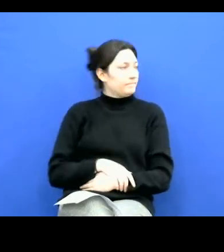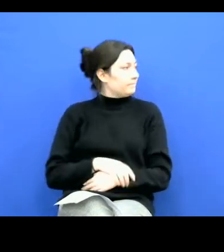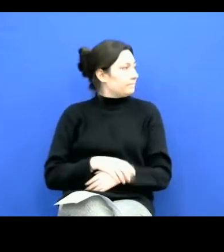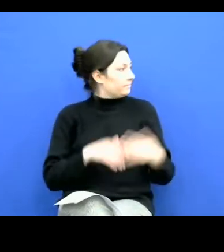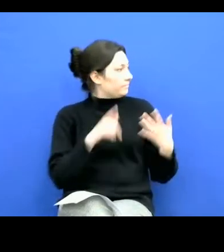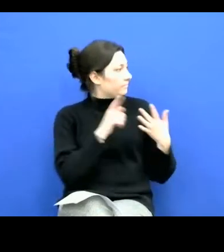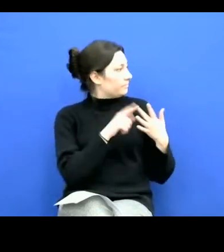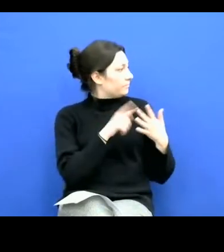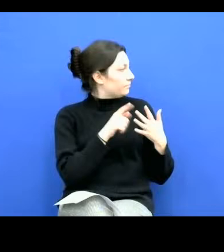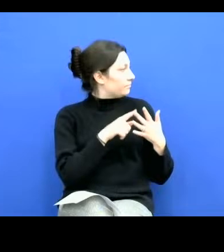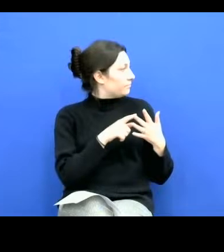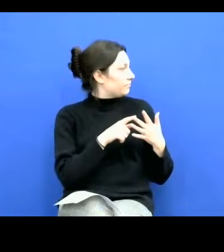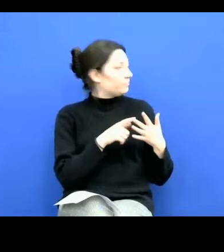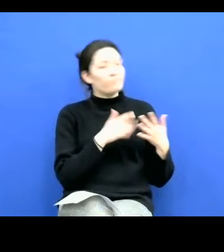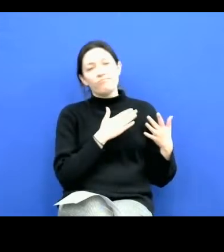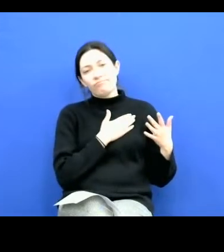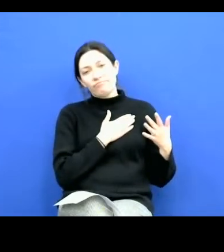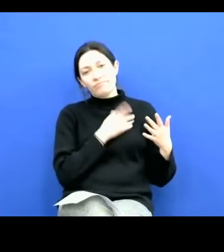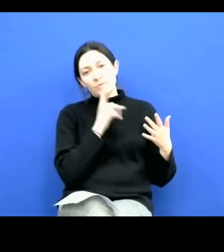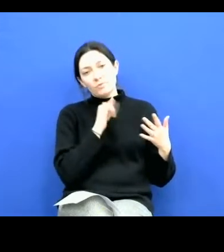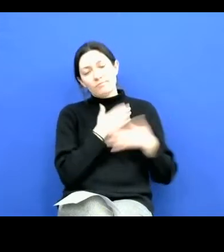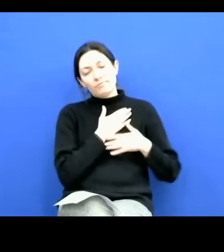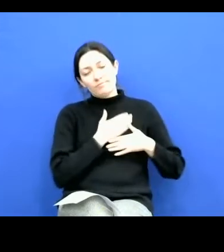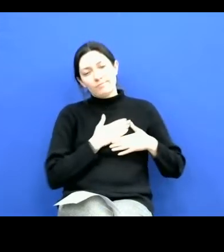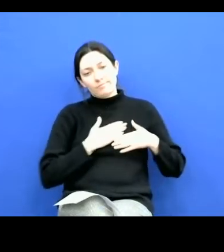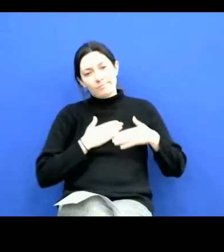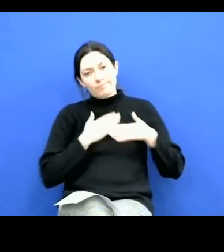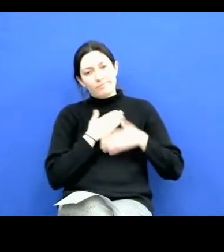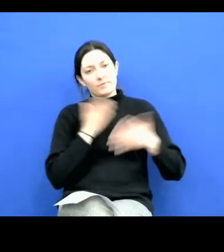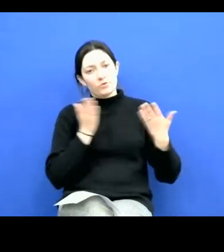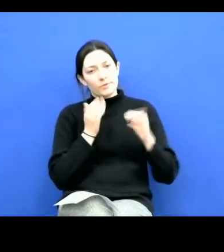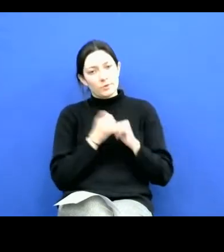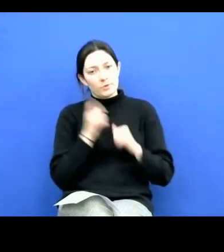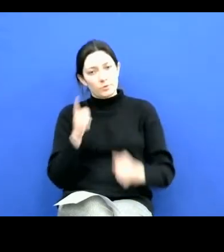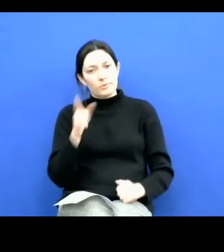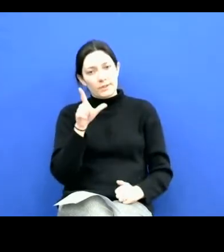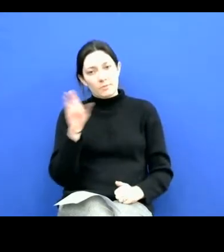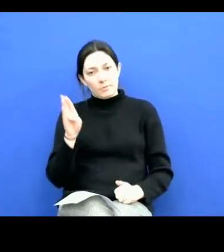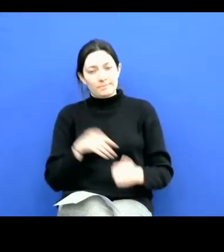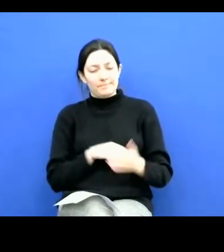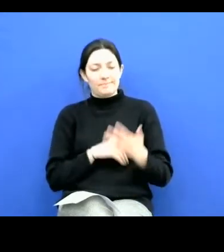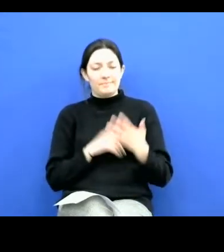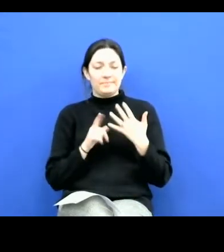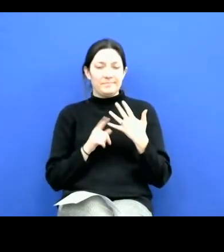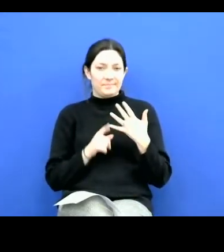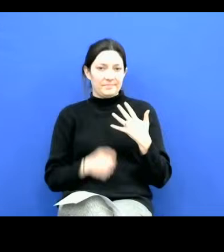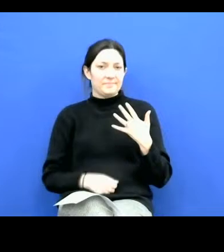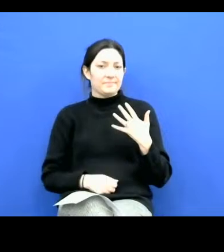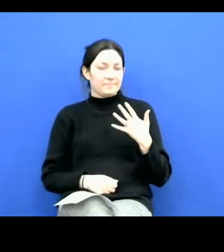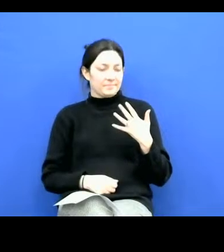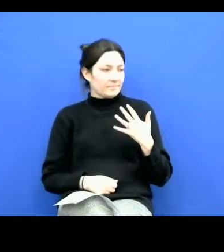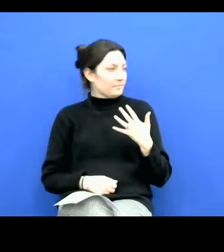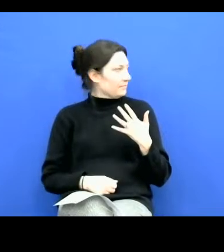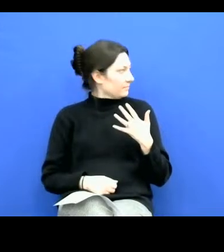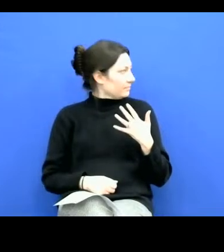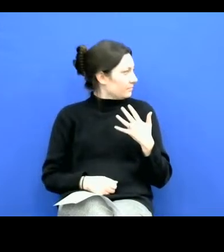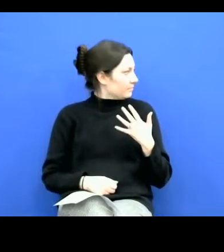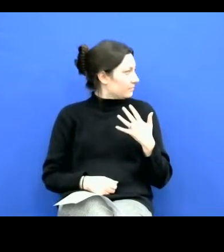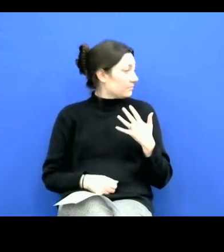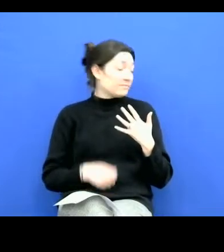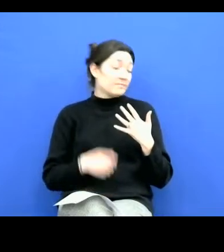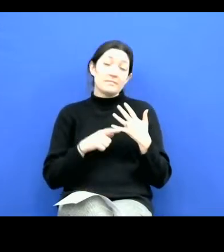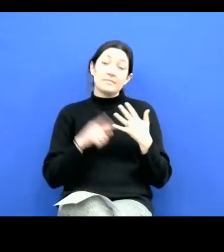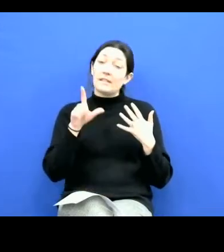it's been a real pleasure, serving with you, Lisa. You know, she had the